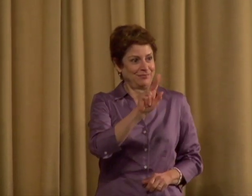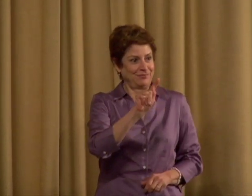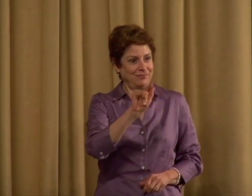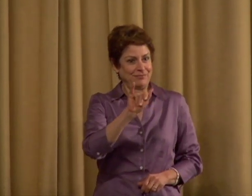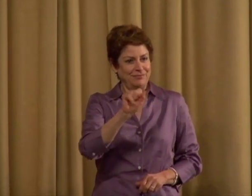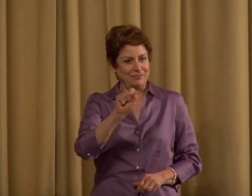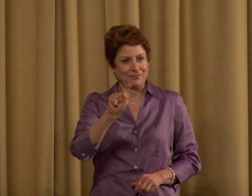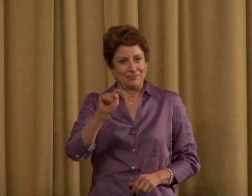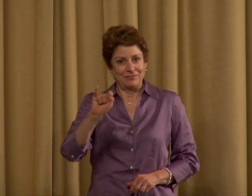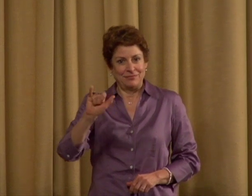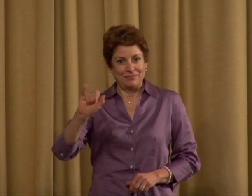of